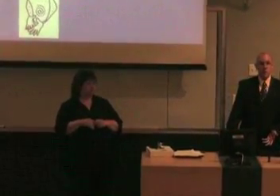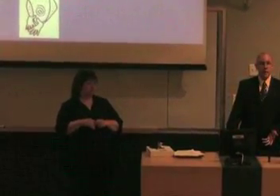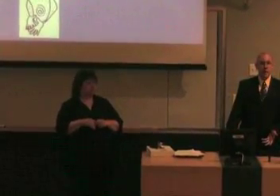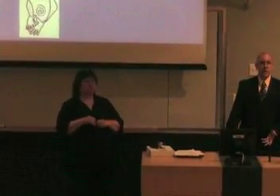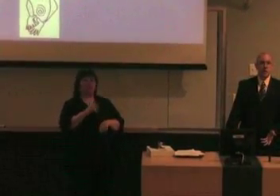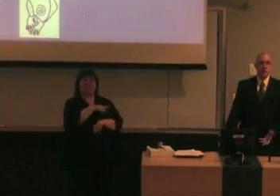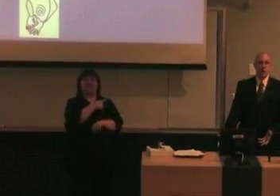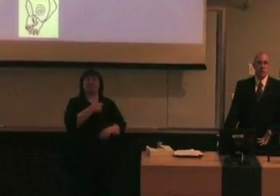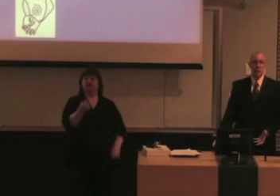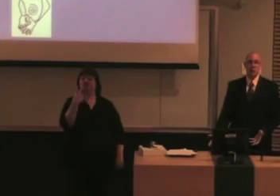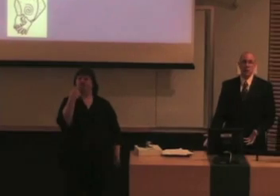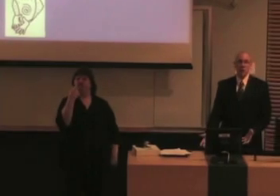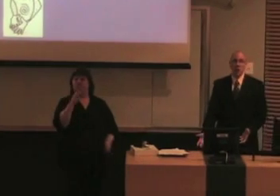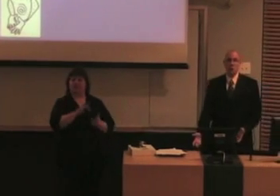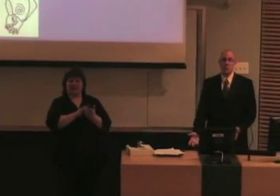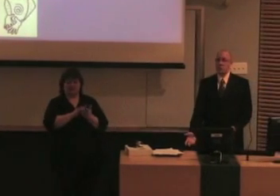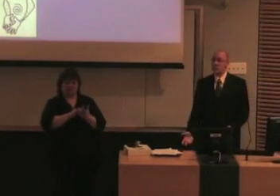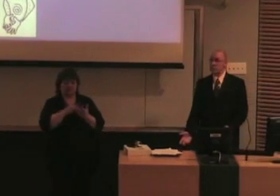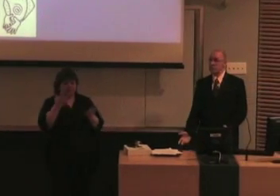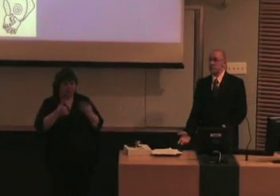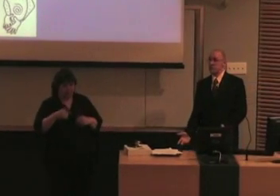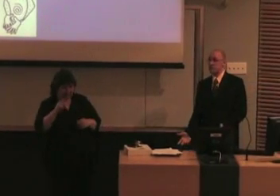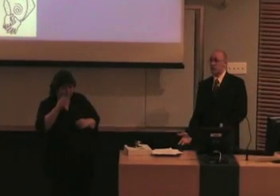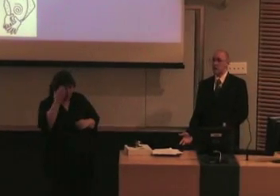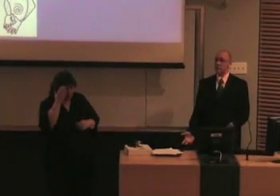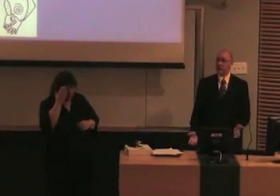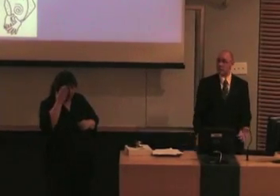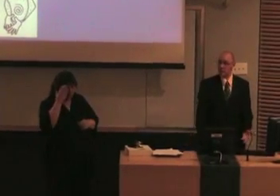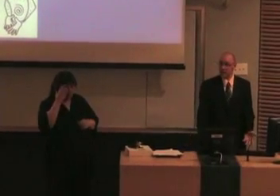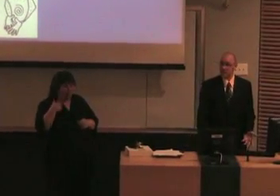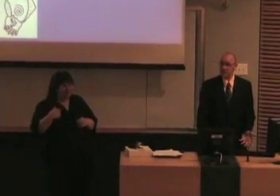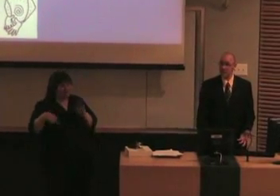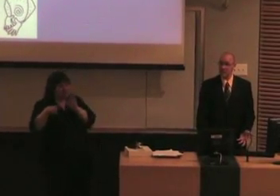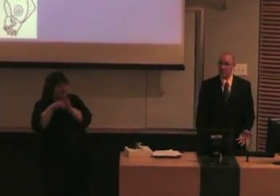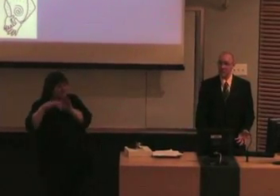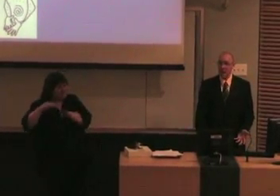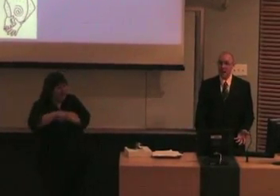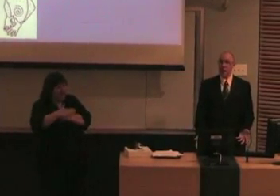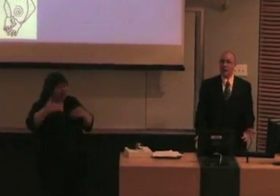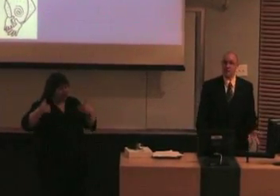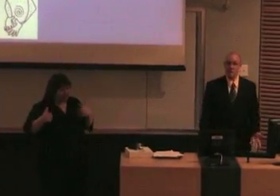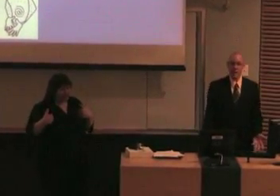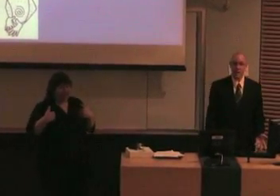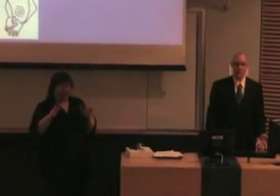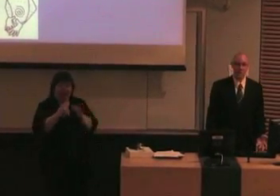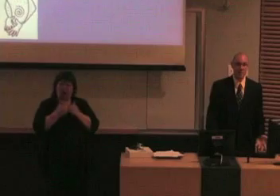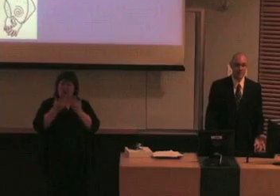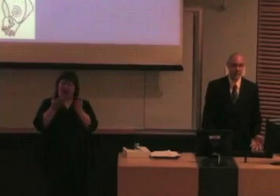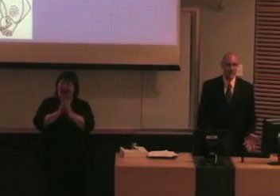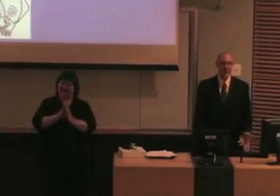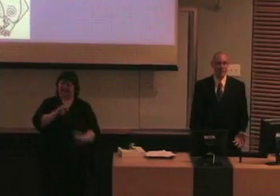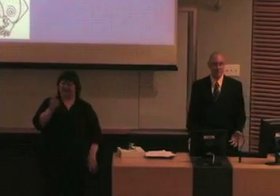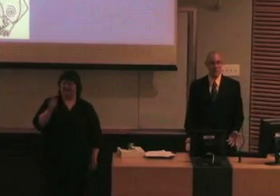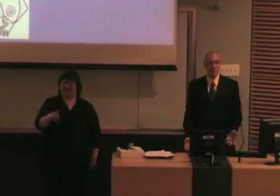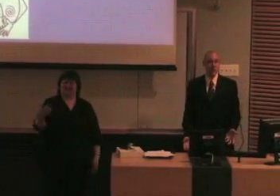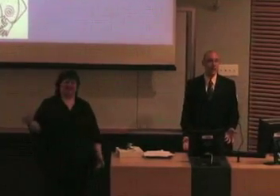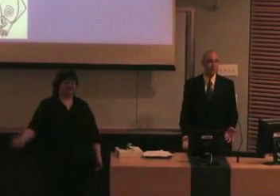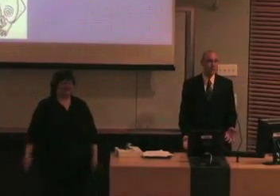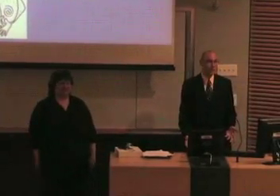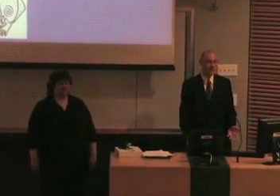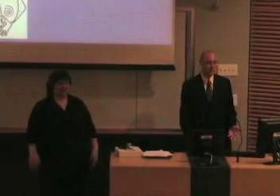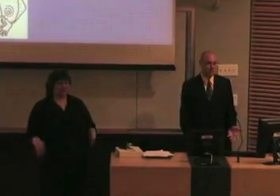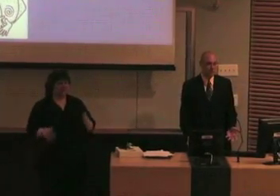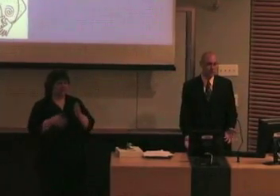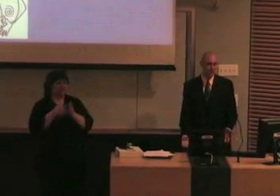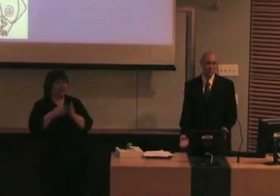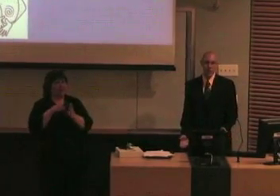patient is on a medication. You might want to know, gee, do you have any side effects? How do you ask that patient something like that? Sometimes